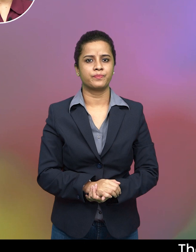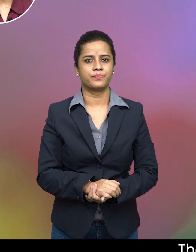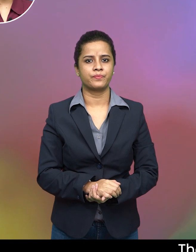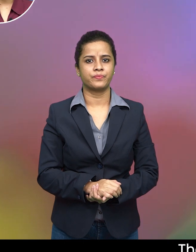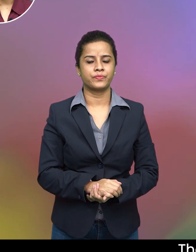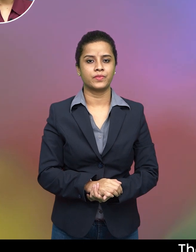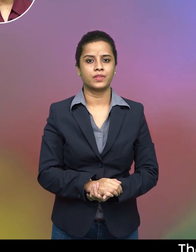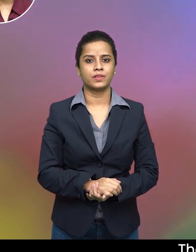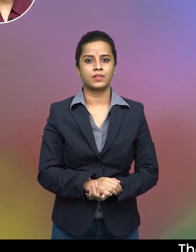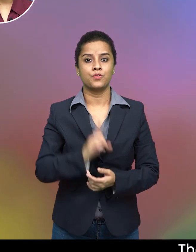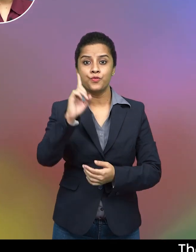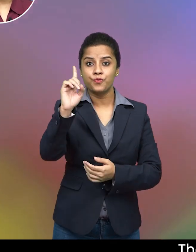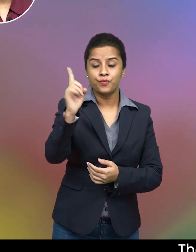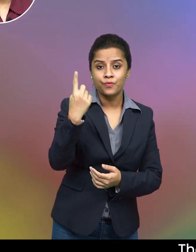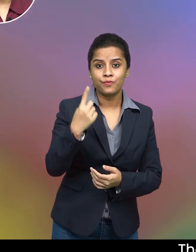The intermediary